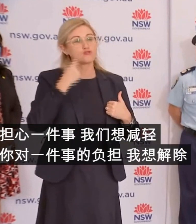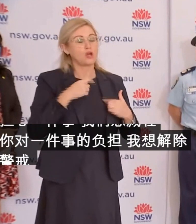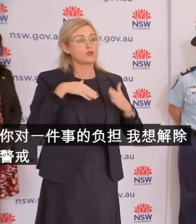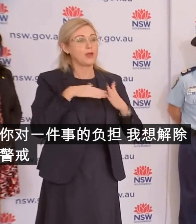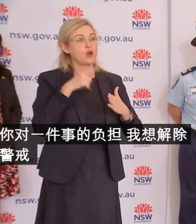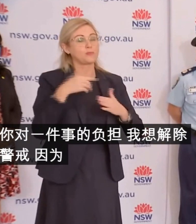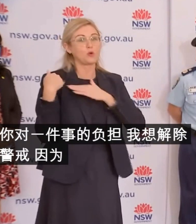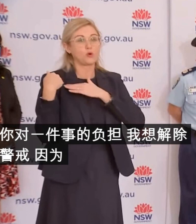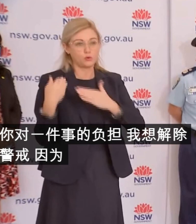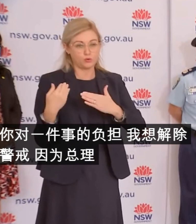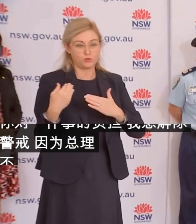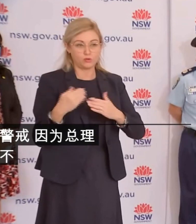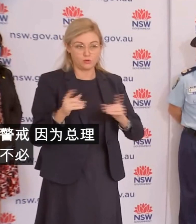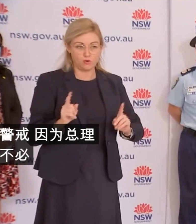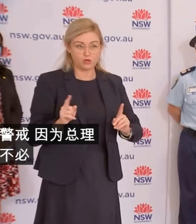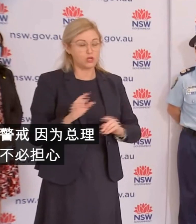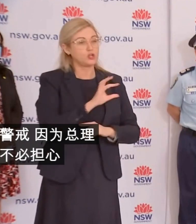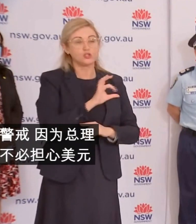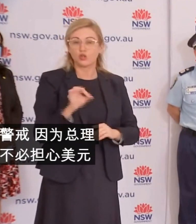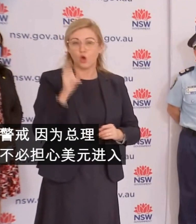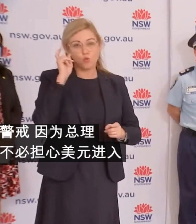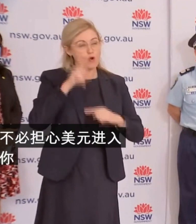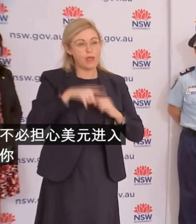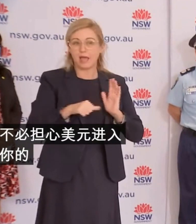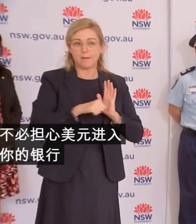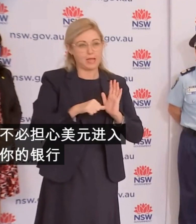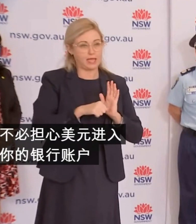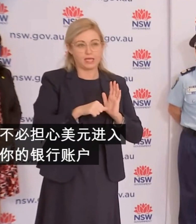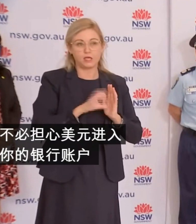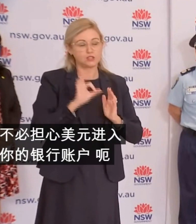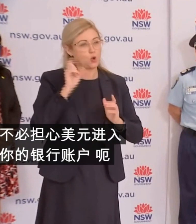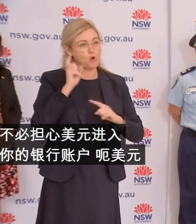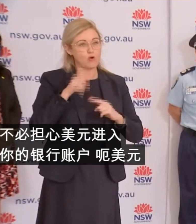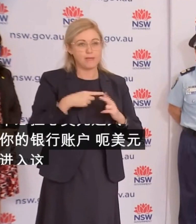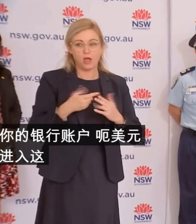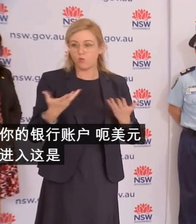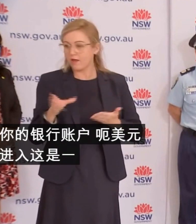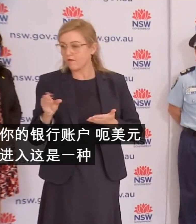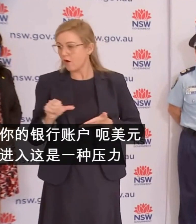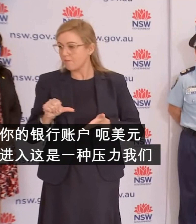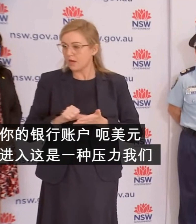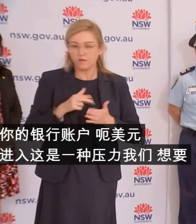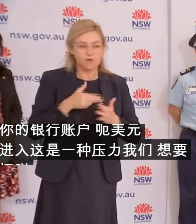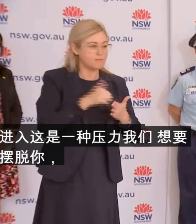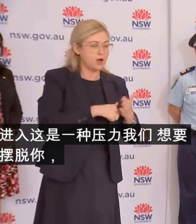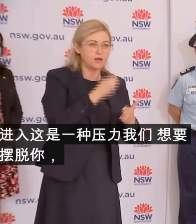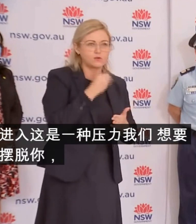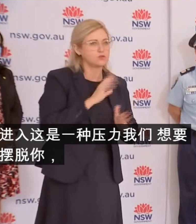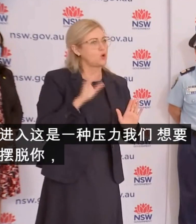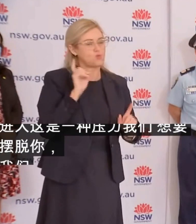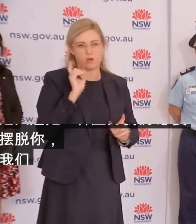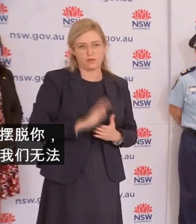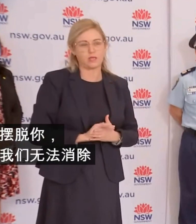I want to lift your load on as the Premier is not to have to stress about the dollar coming in your bank account, the dollars coming in. That's a stress we want to take away from